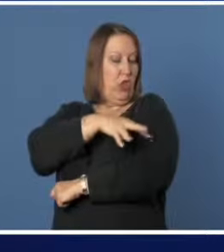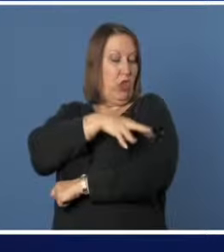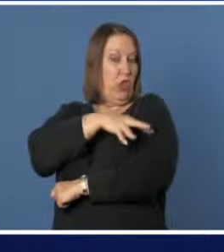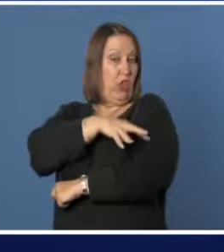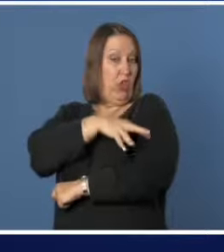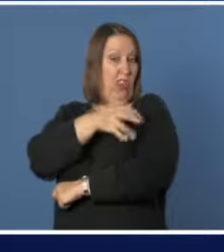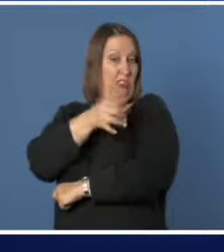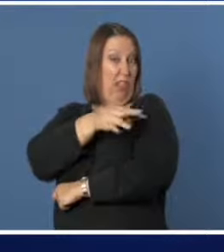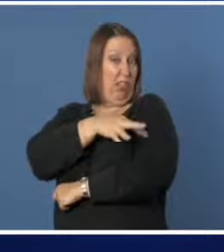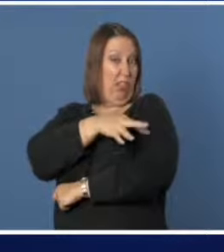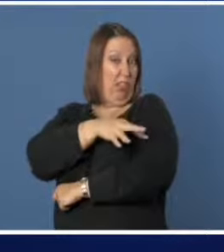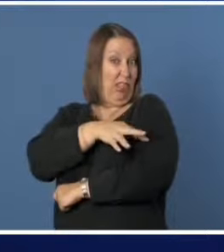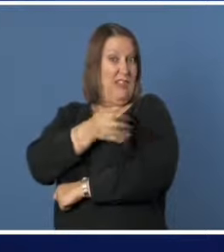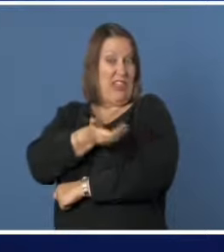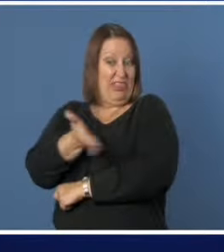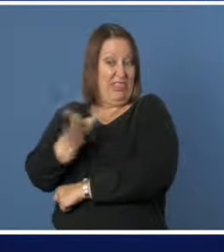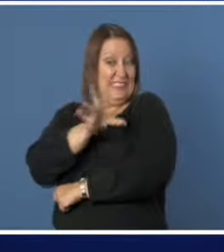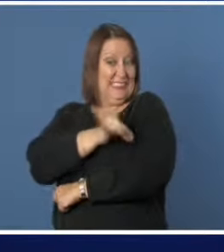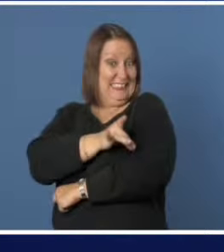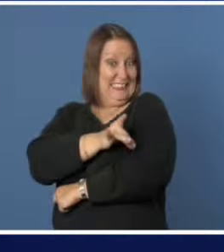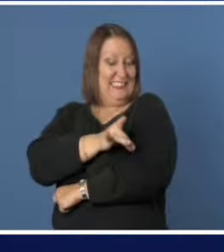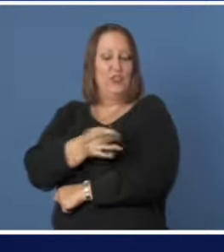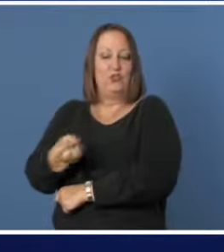or drainage from the area.